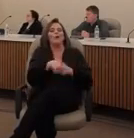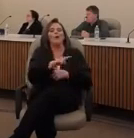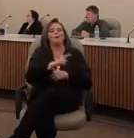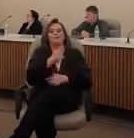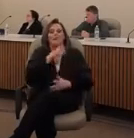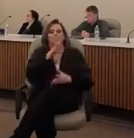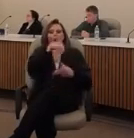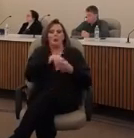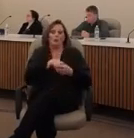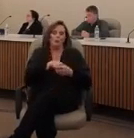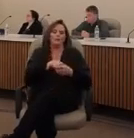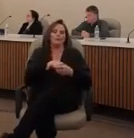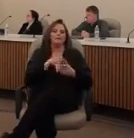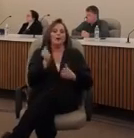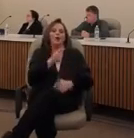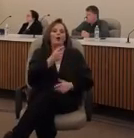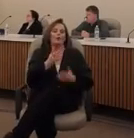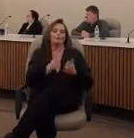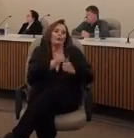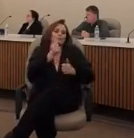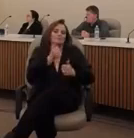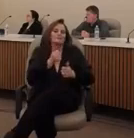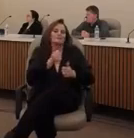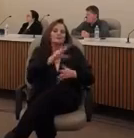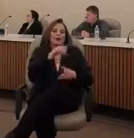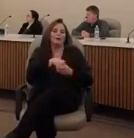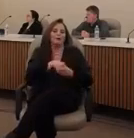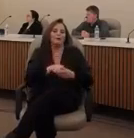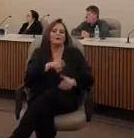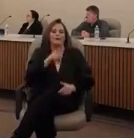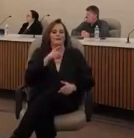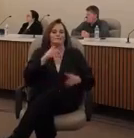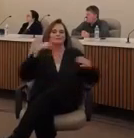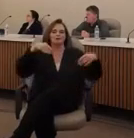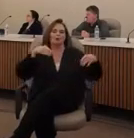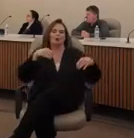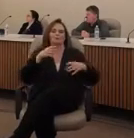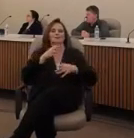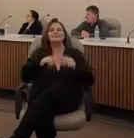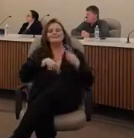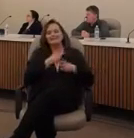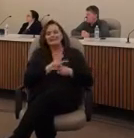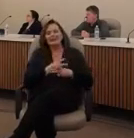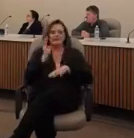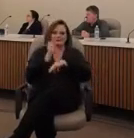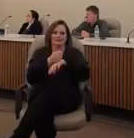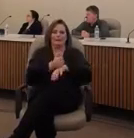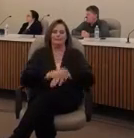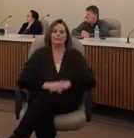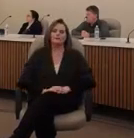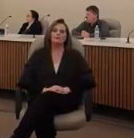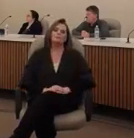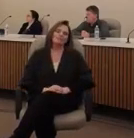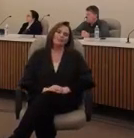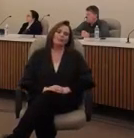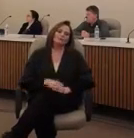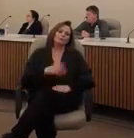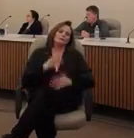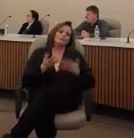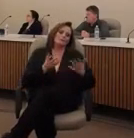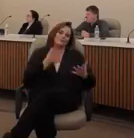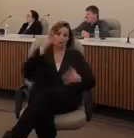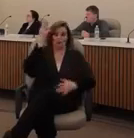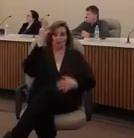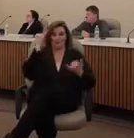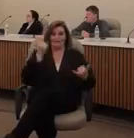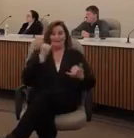integral part of the operation, they all include a convenience store type of a setup. Mm-hmm. The idea being that with gas margins what they are,